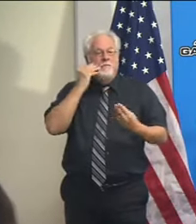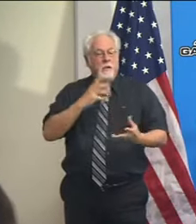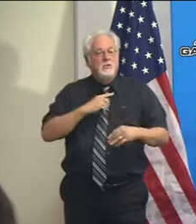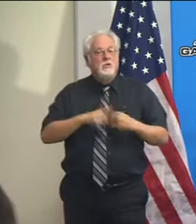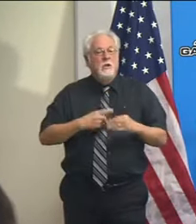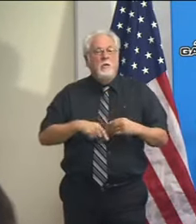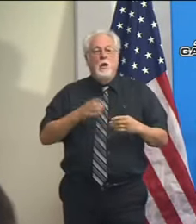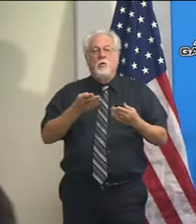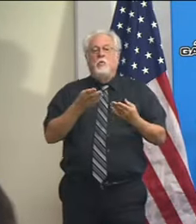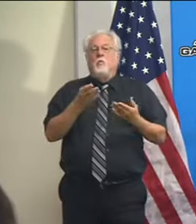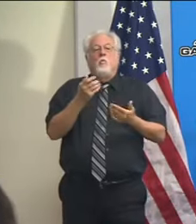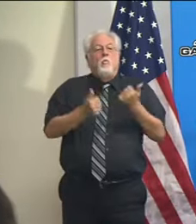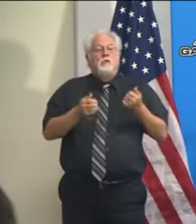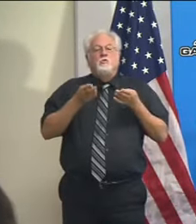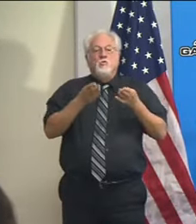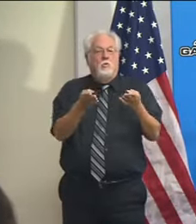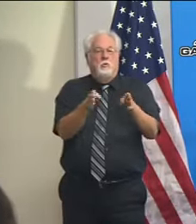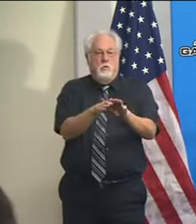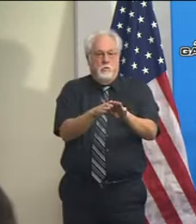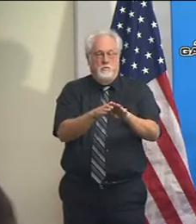on road closures.